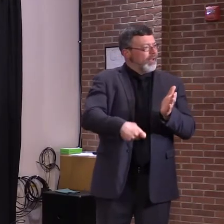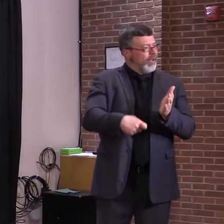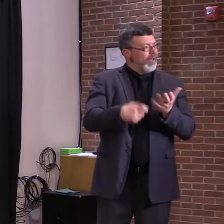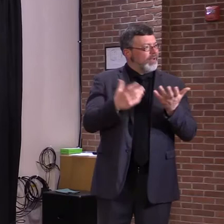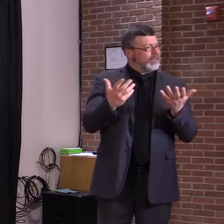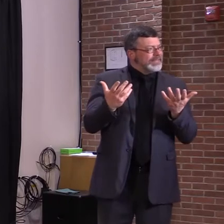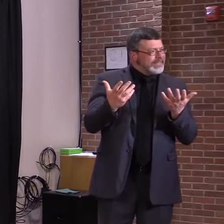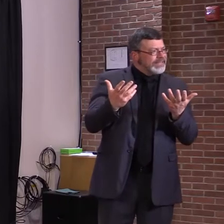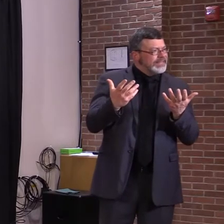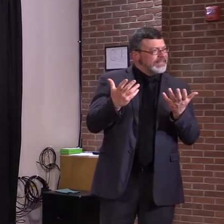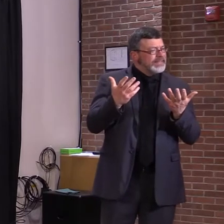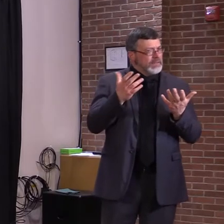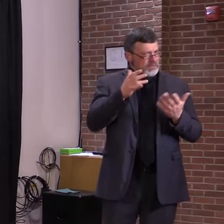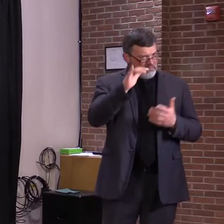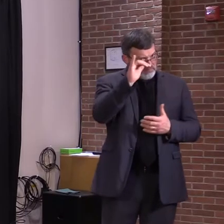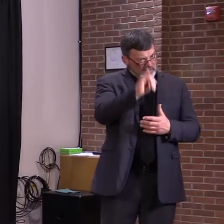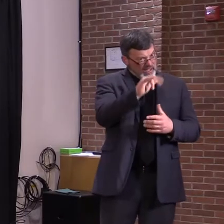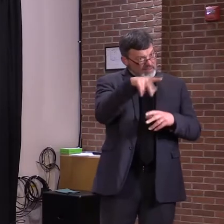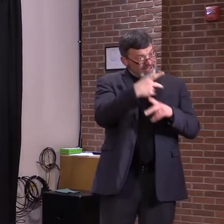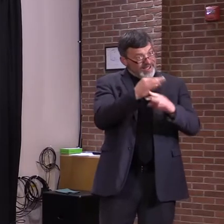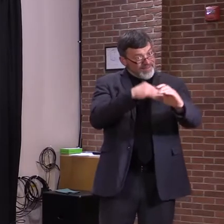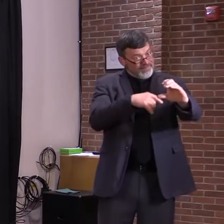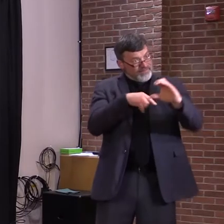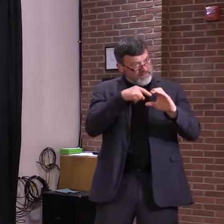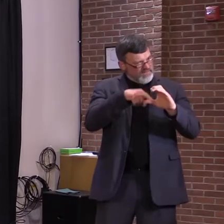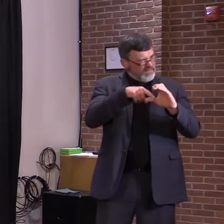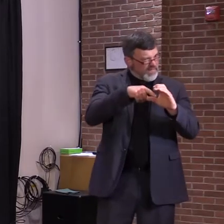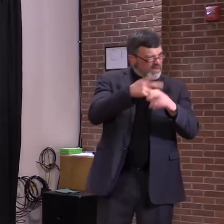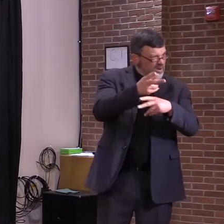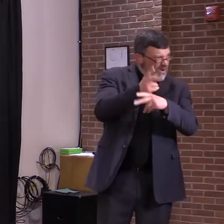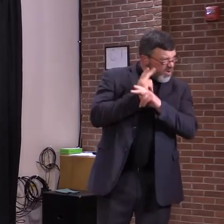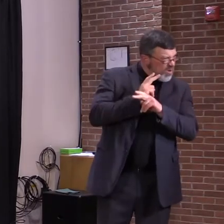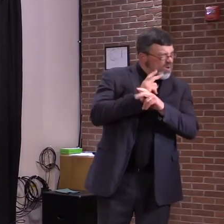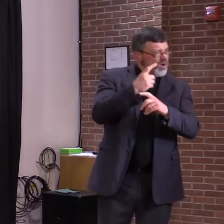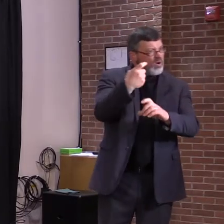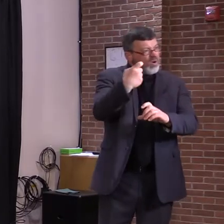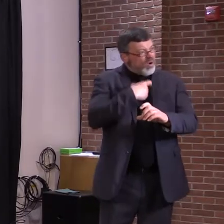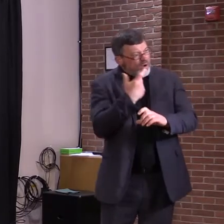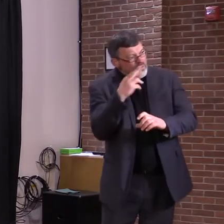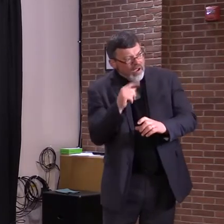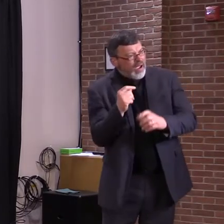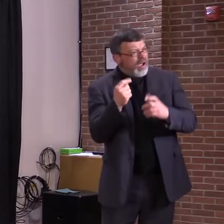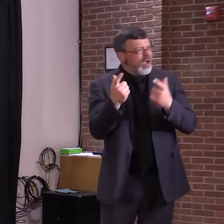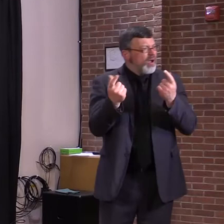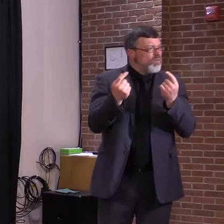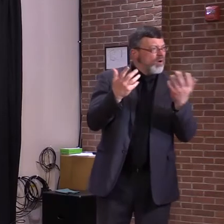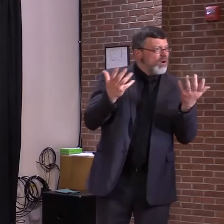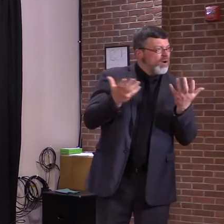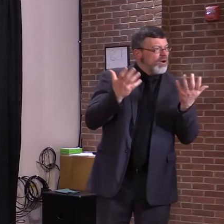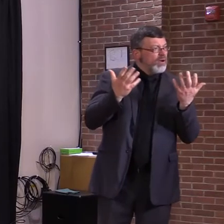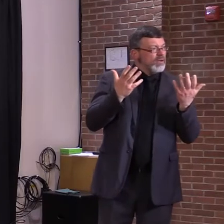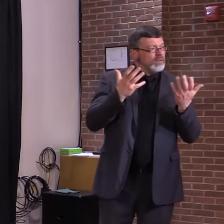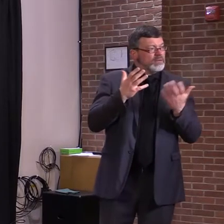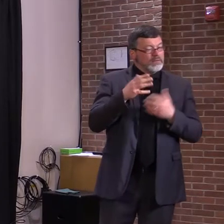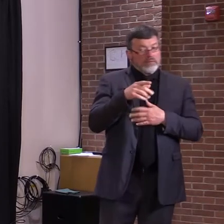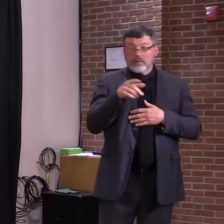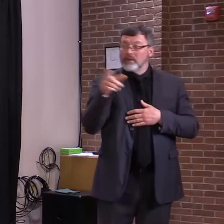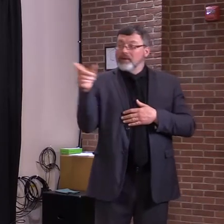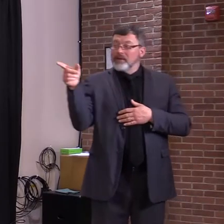about this process for this money? You don't want Dr. Kelso to answer that, do you?